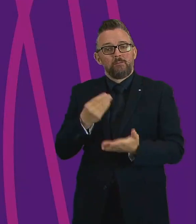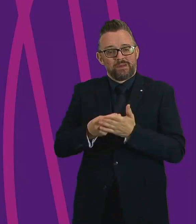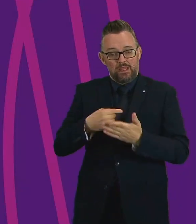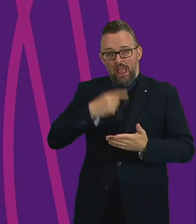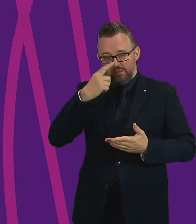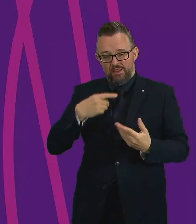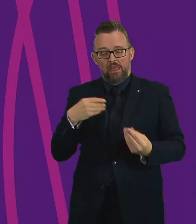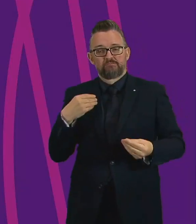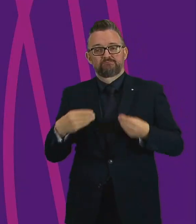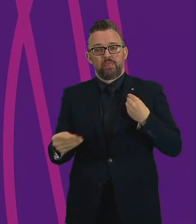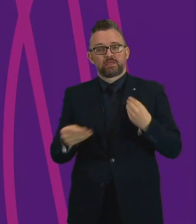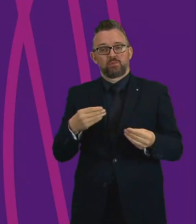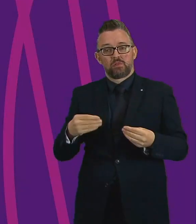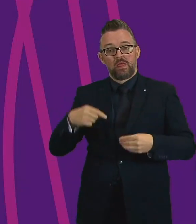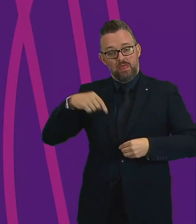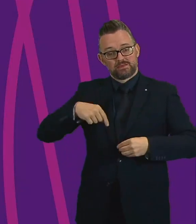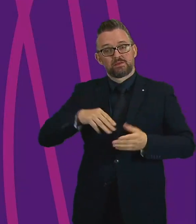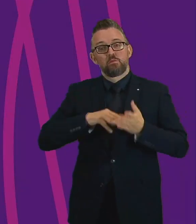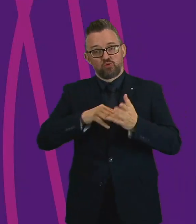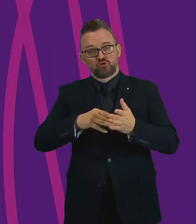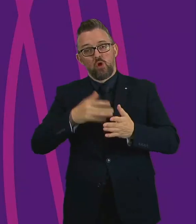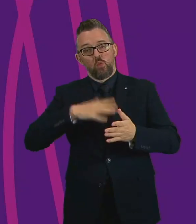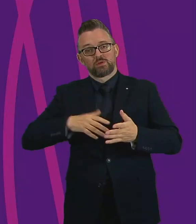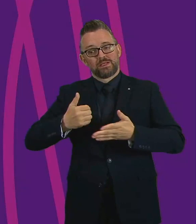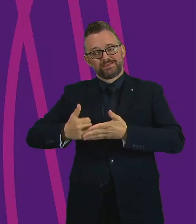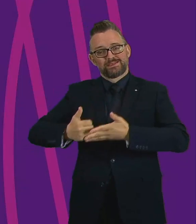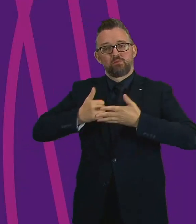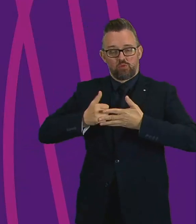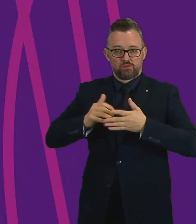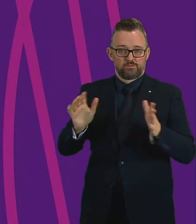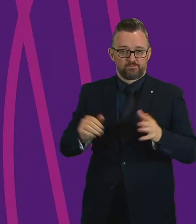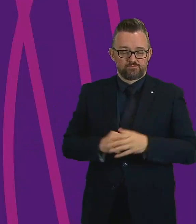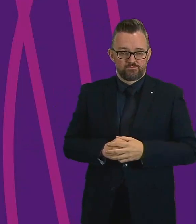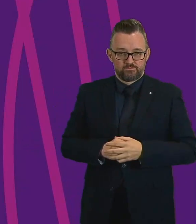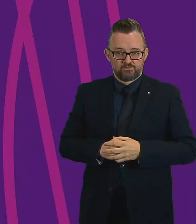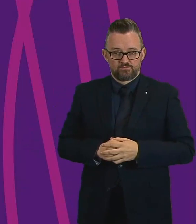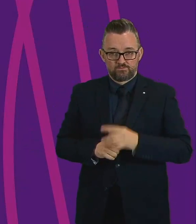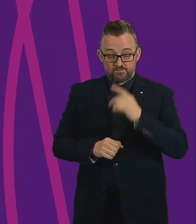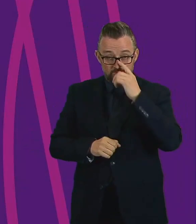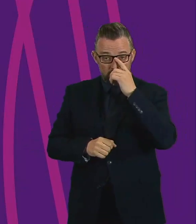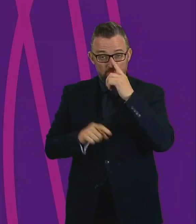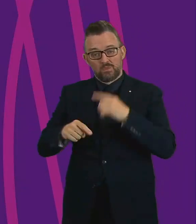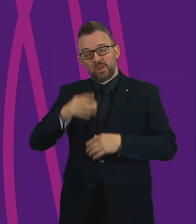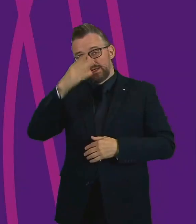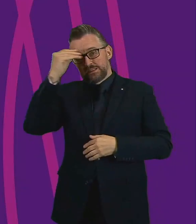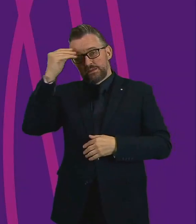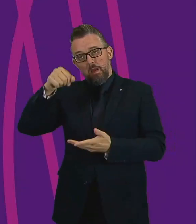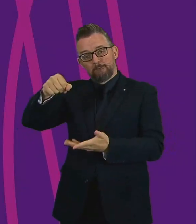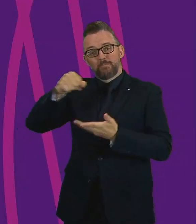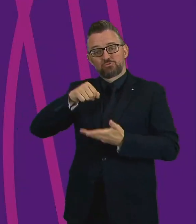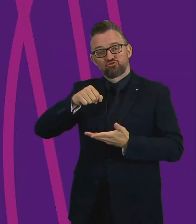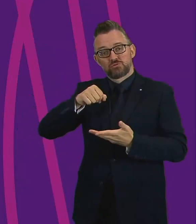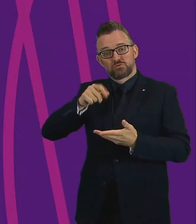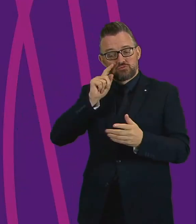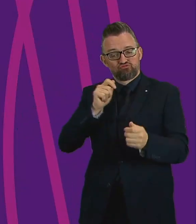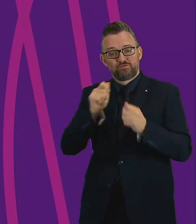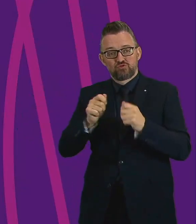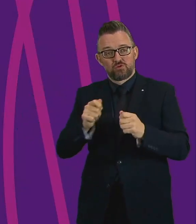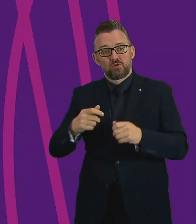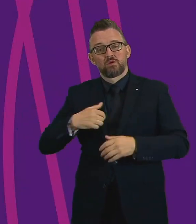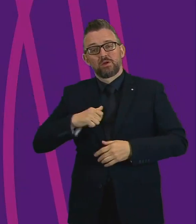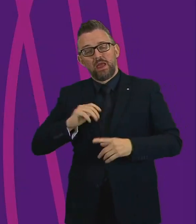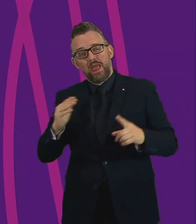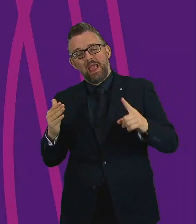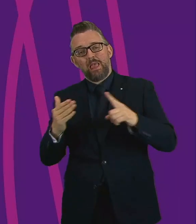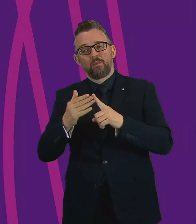and today's motion seeks support for that principle. With the summer budget revision, my main intention has been to support